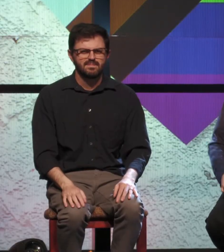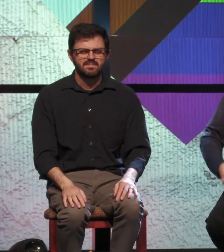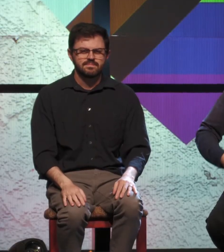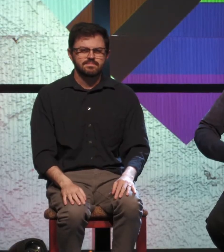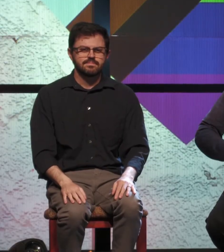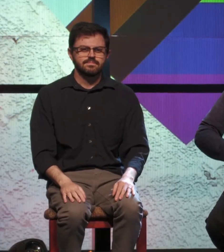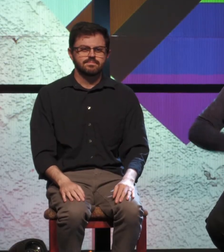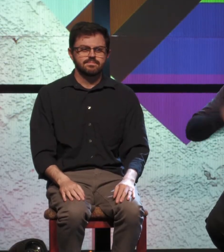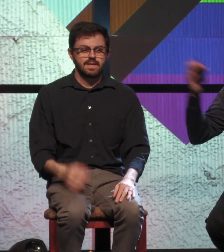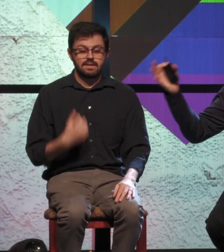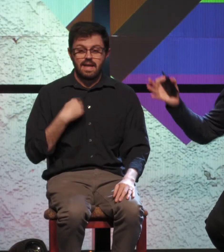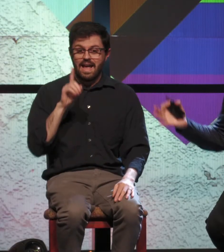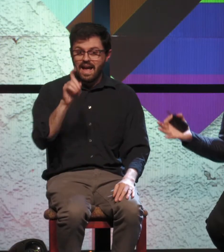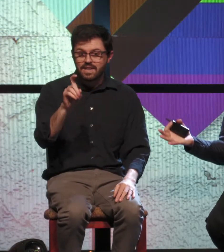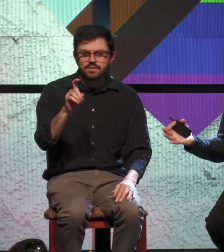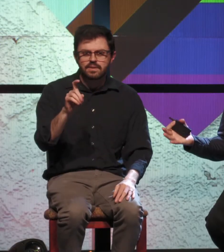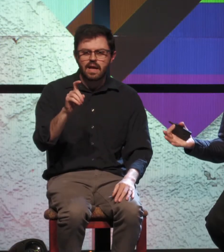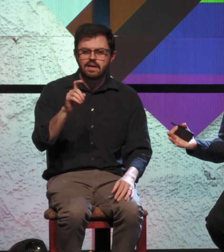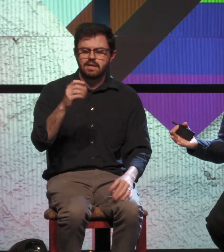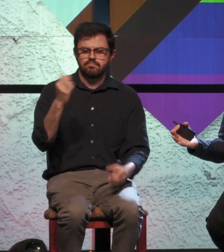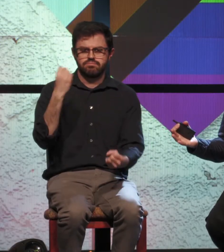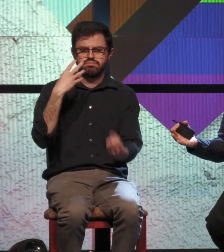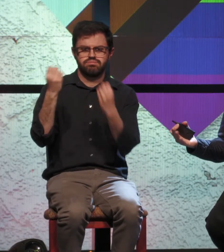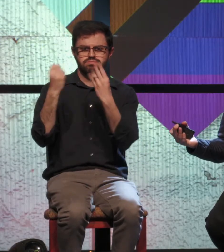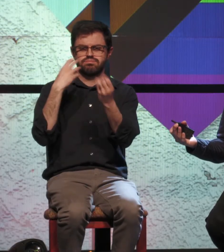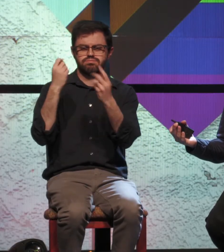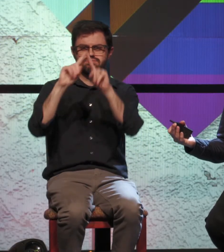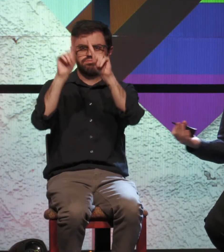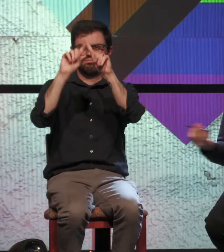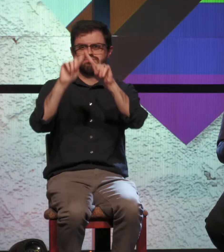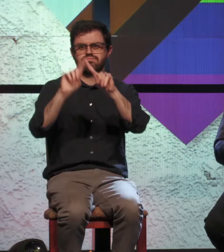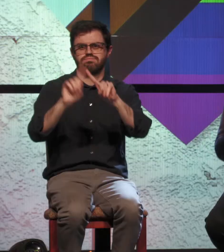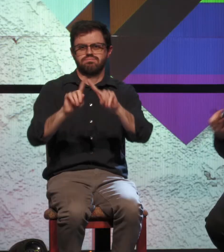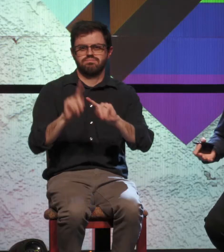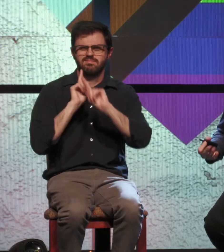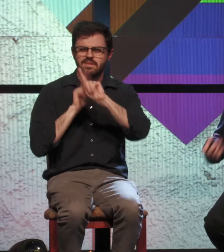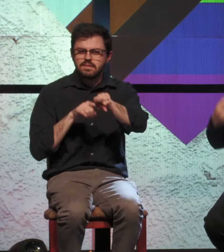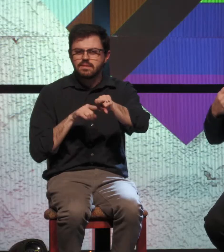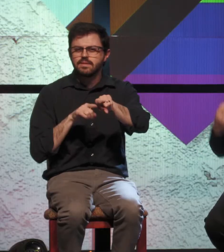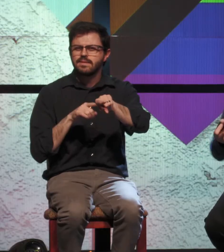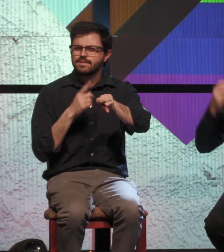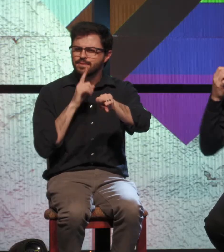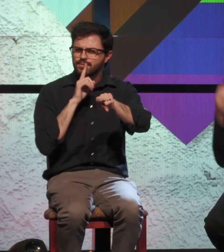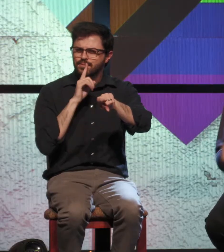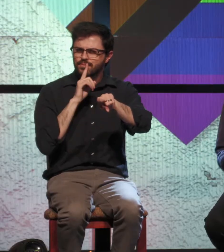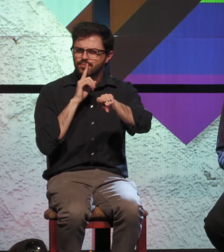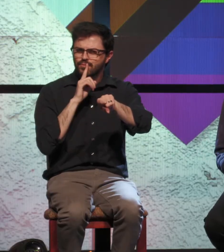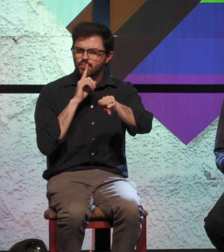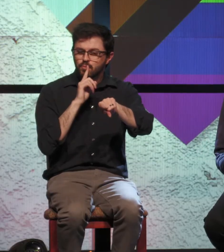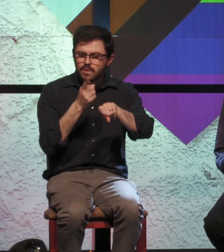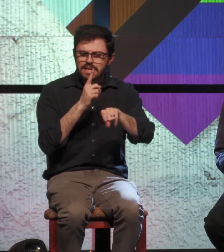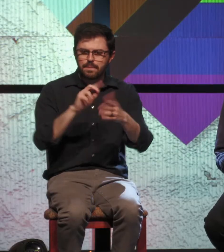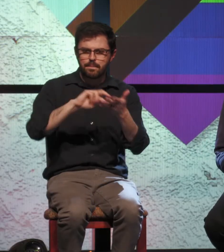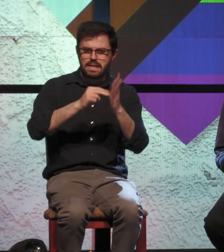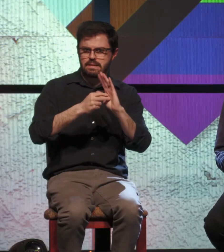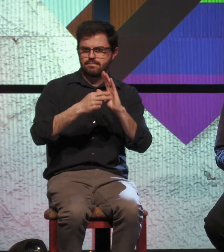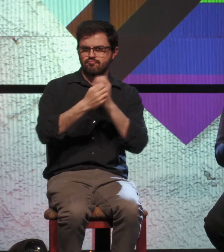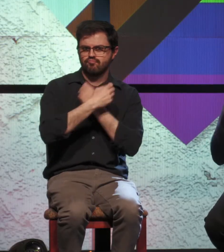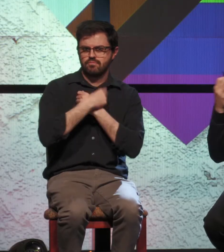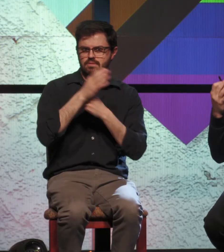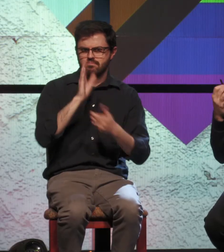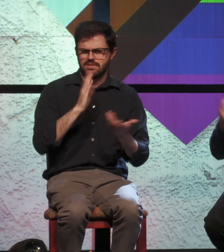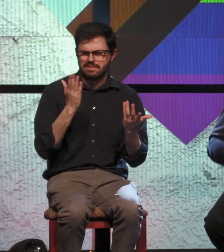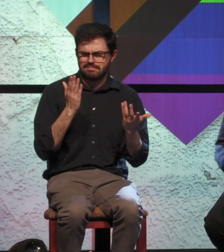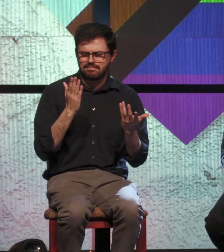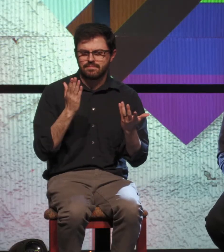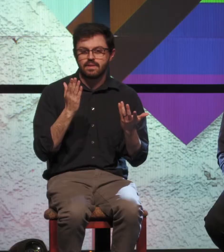And we got 7,000 different answers. So what does that mean to love God? And it's